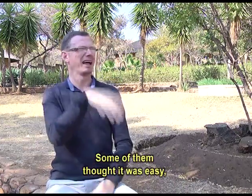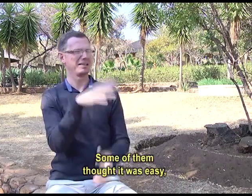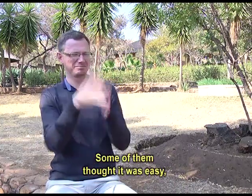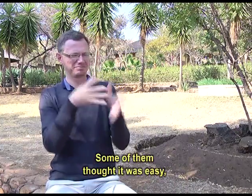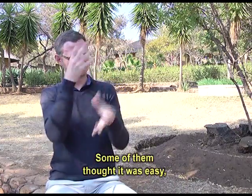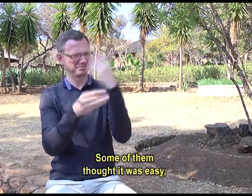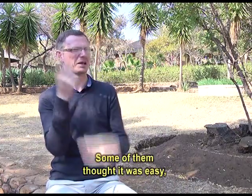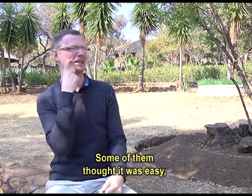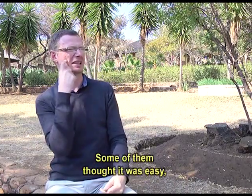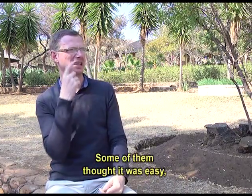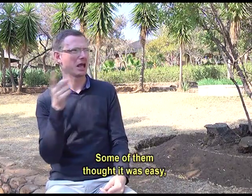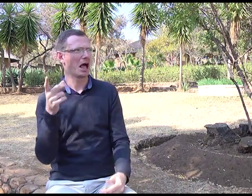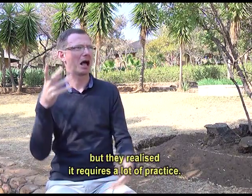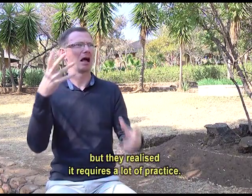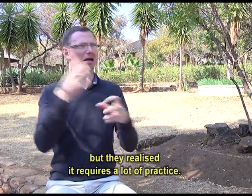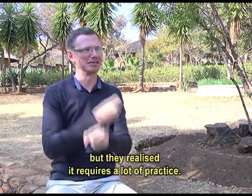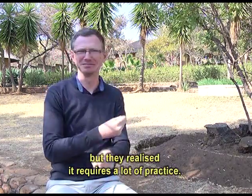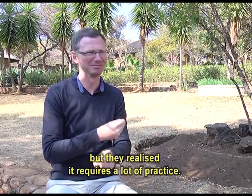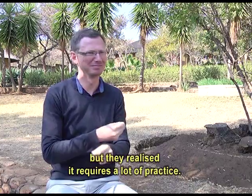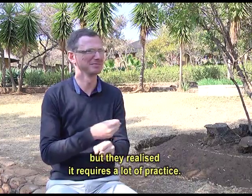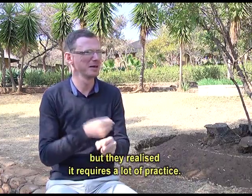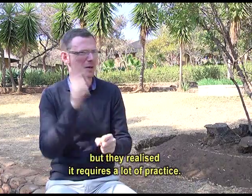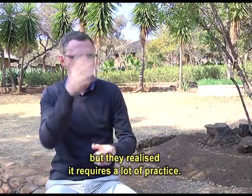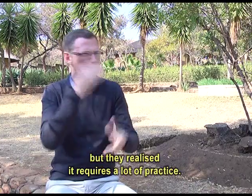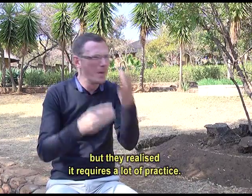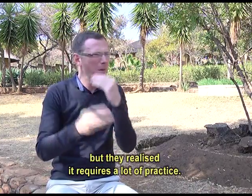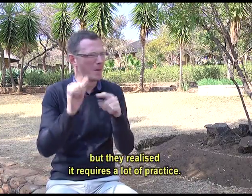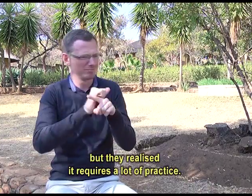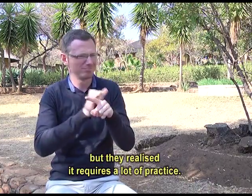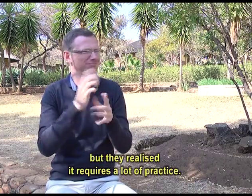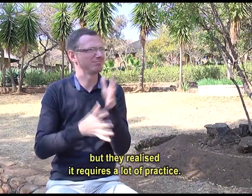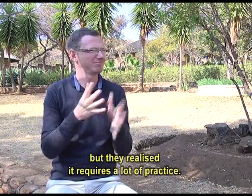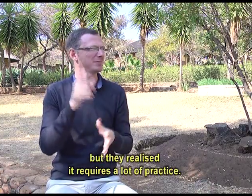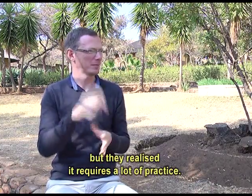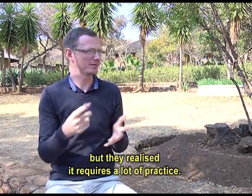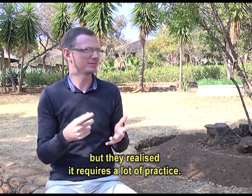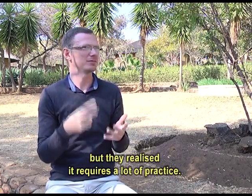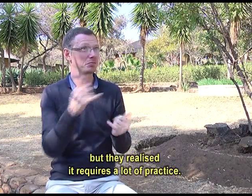Some of them thought it was easy, but they realized it requires a lot of practice.